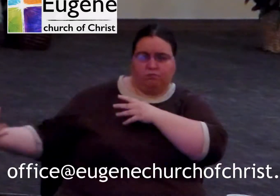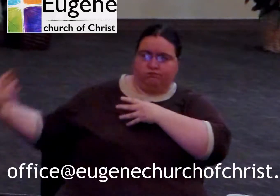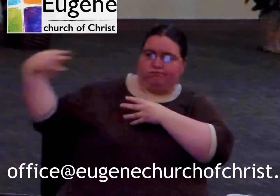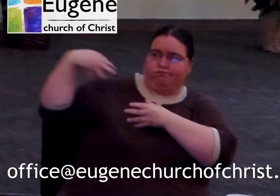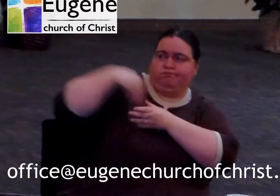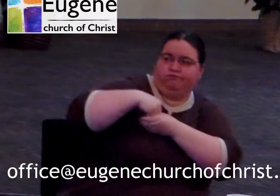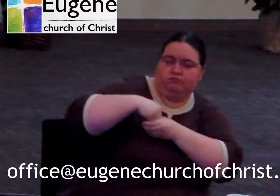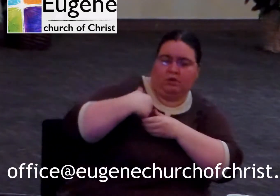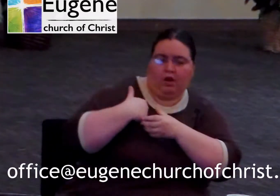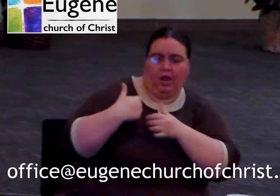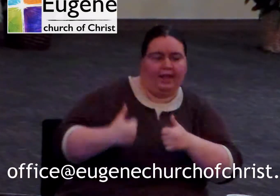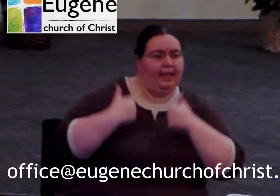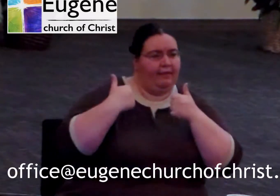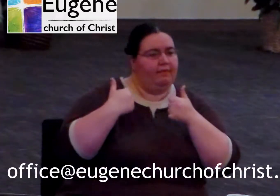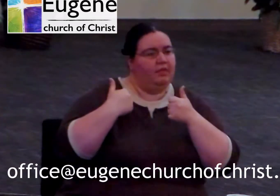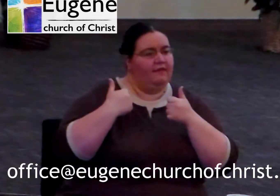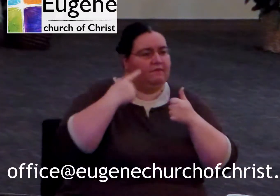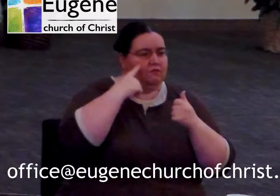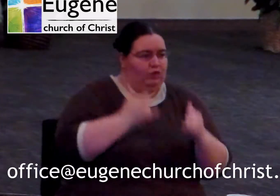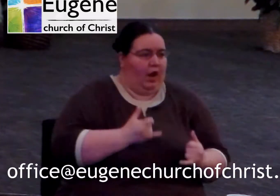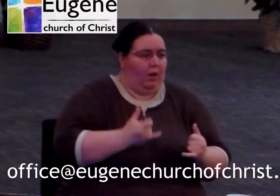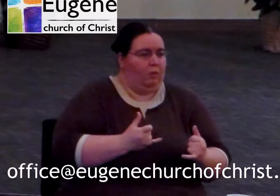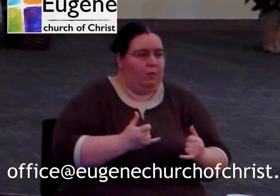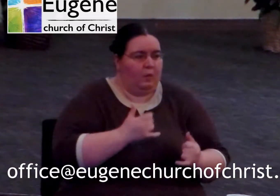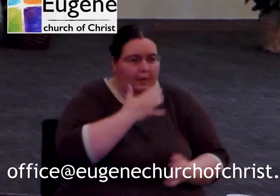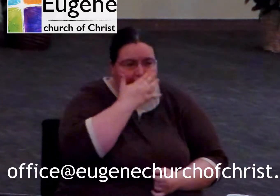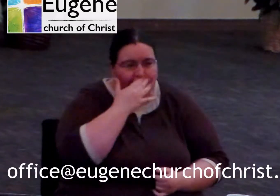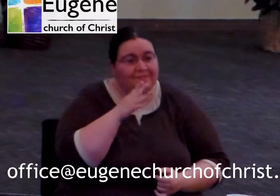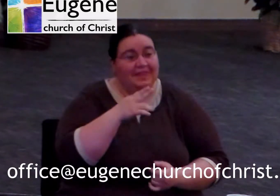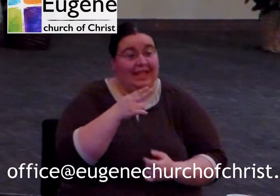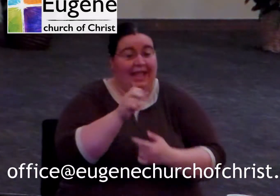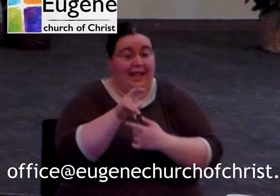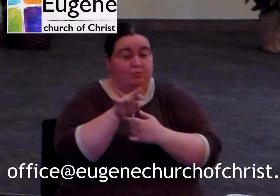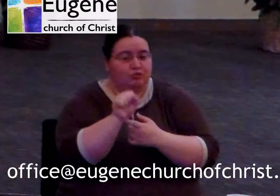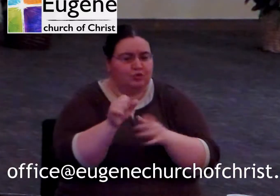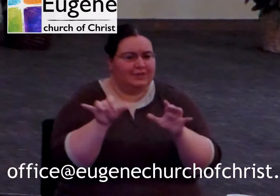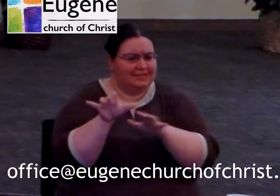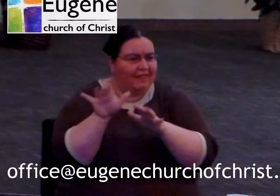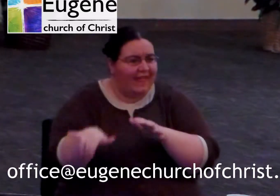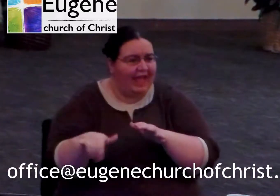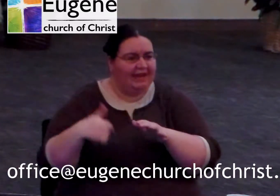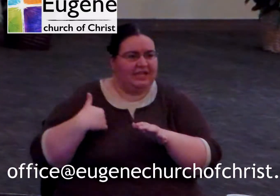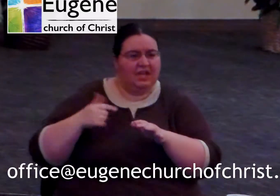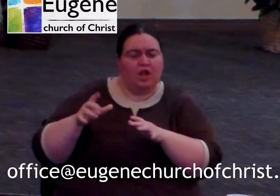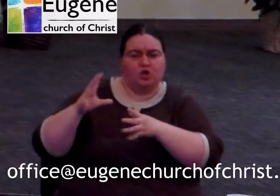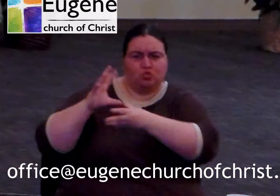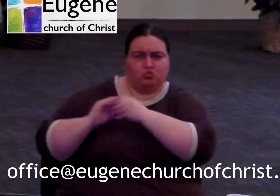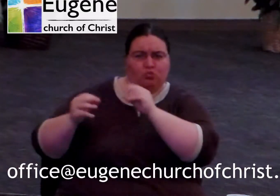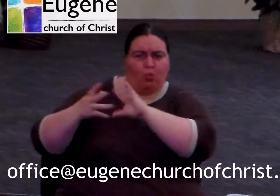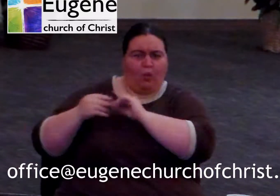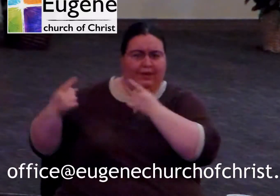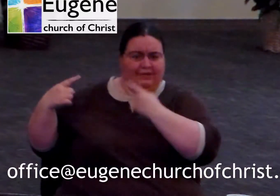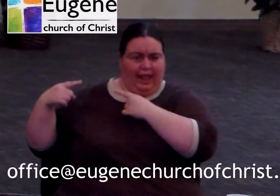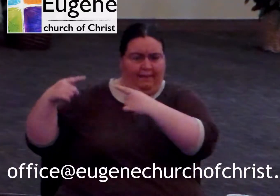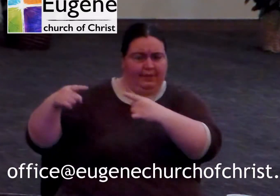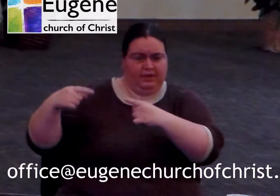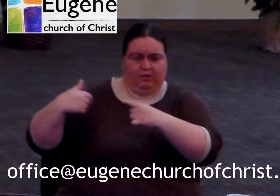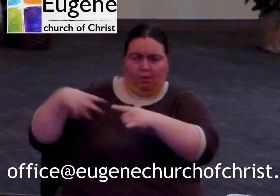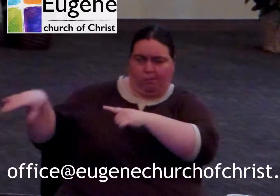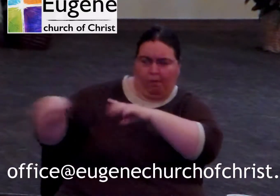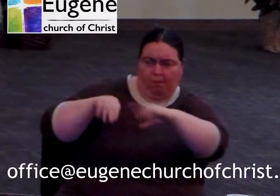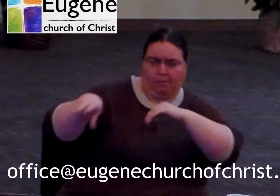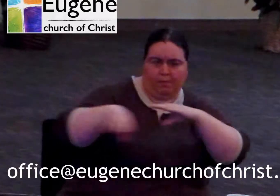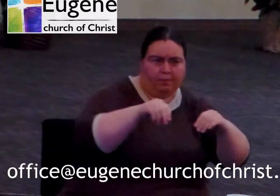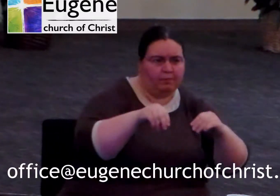Second session, we dealt with this idea of we've got to believe, if we are people of faith, we've got to believe in something greater than ourselves. We can't fix everything.